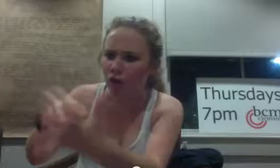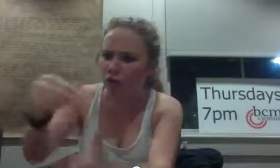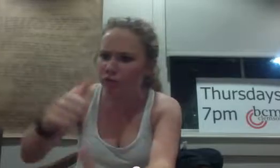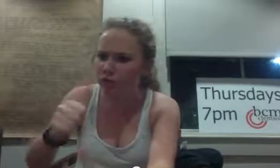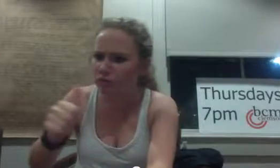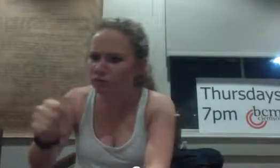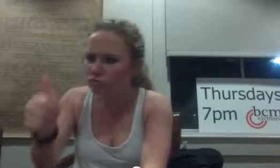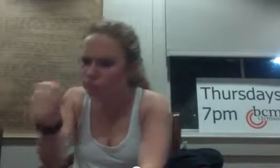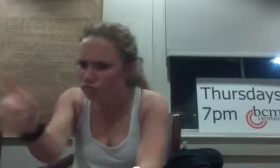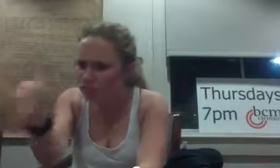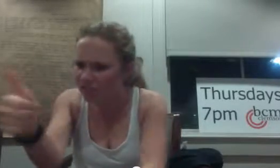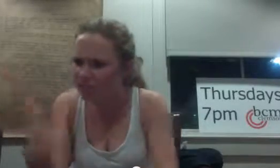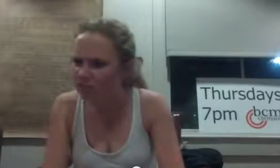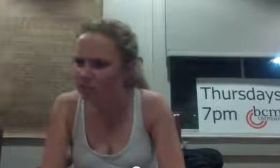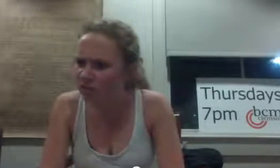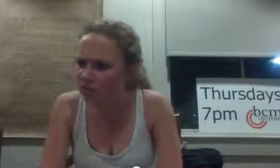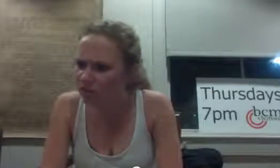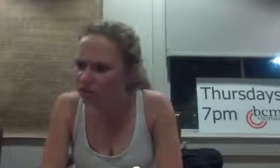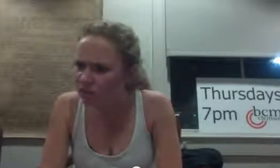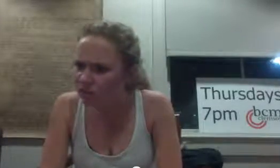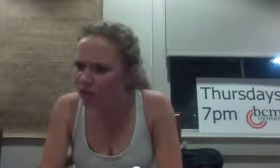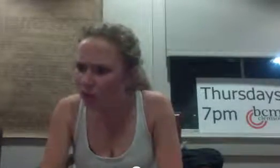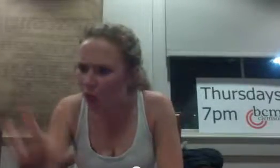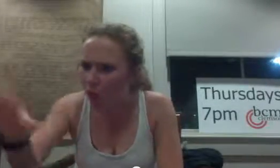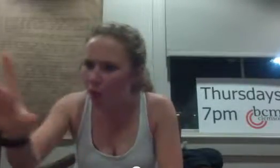Moby, did you copy yourself?